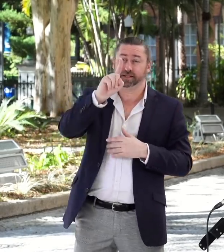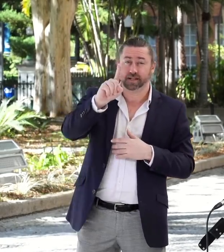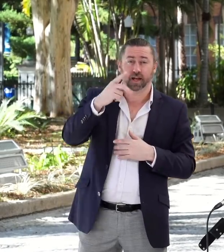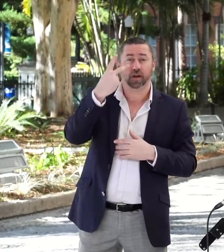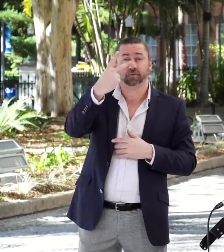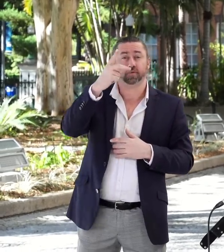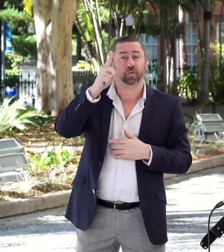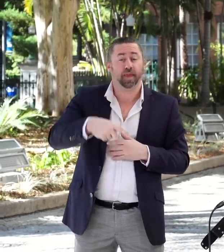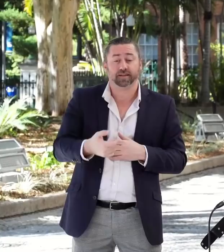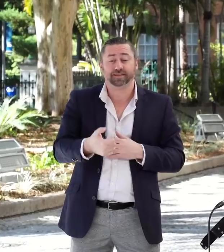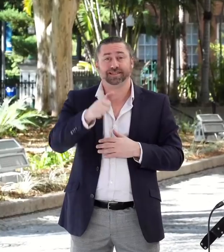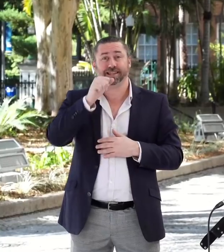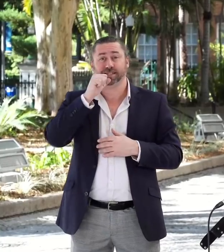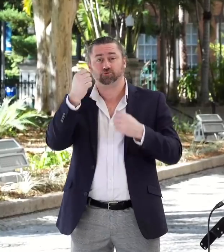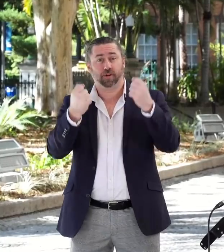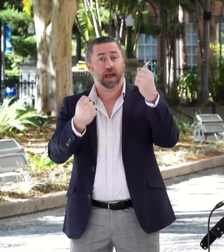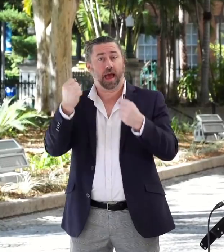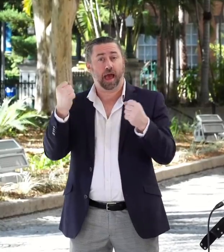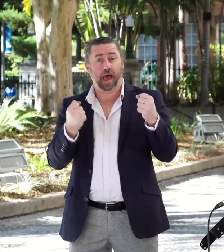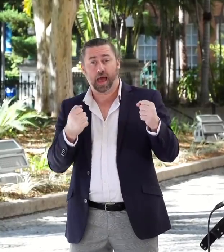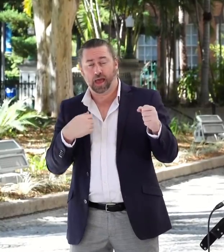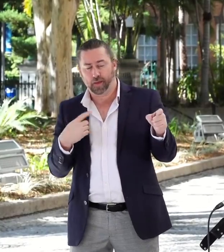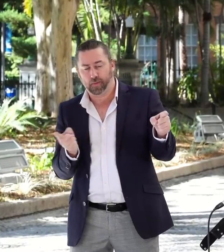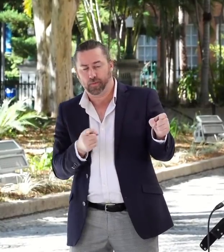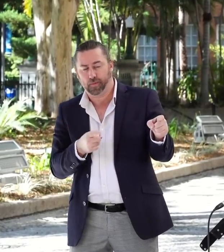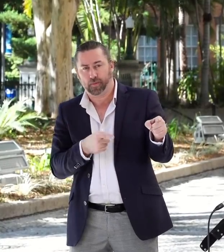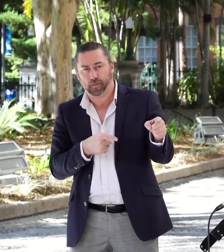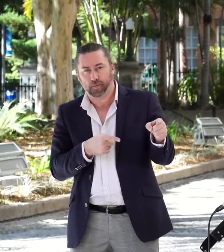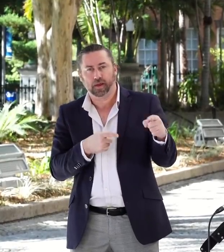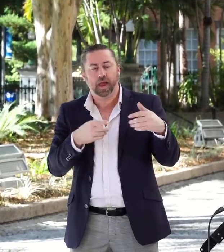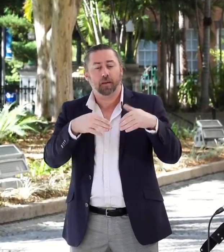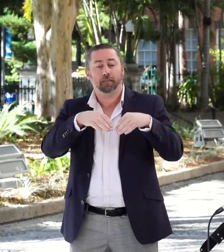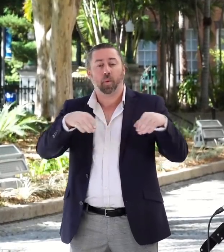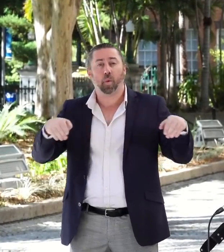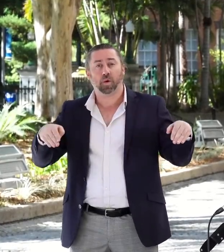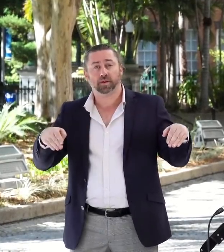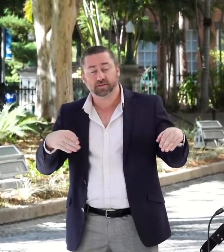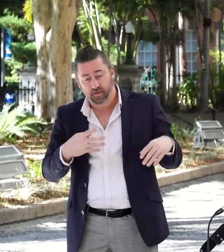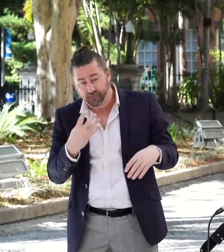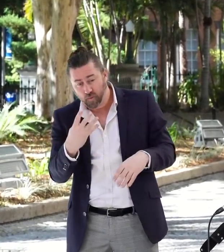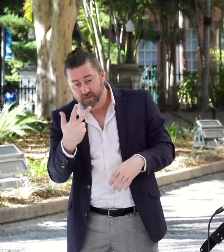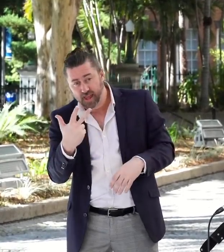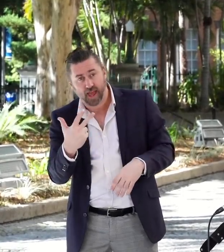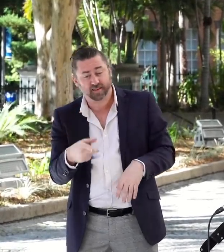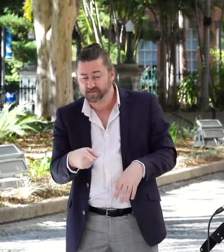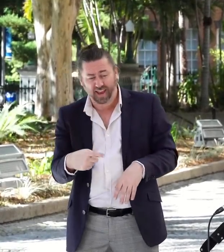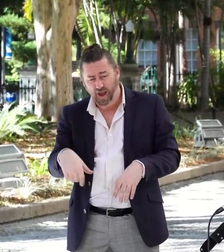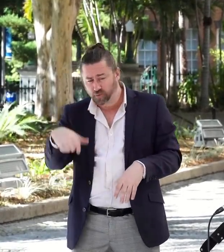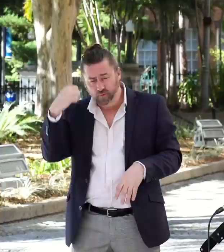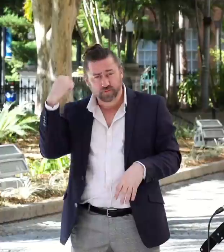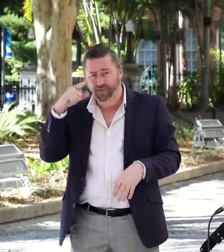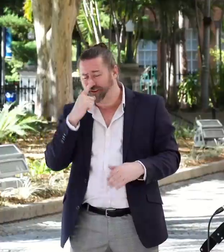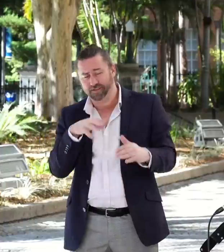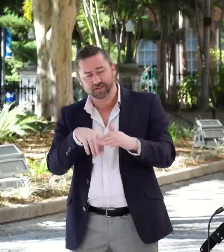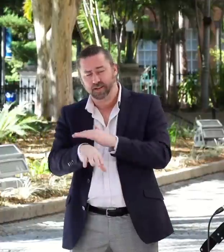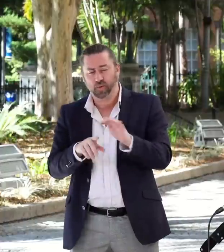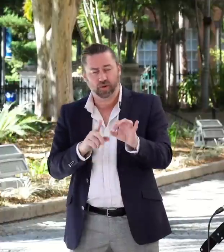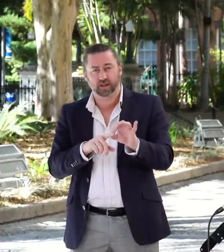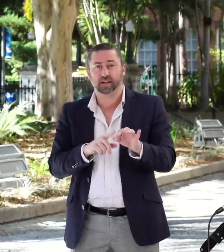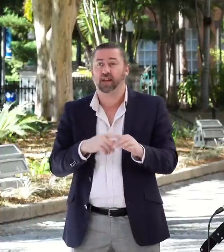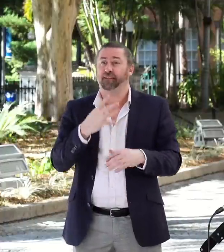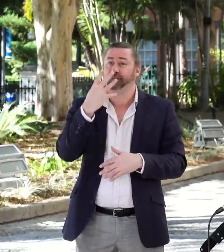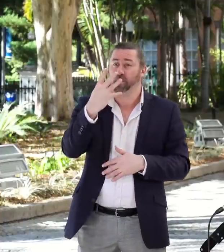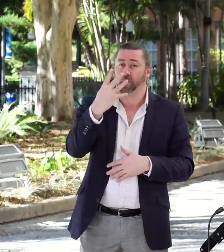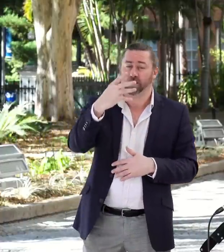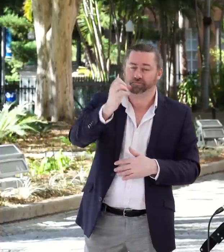intercepted 2,600 vehicles at our road borders and refused entry to 48 vehicles, and four persons were